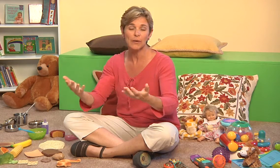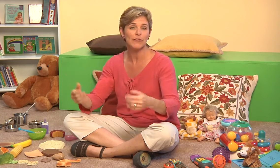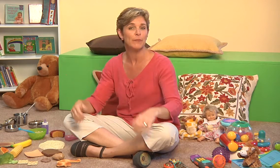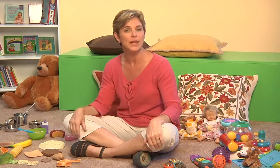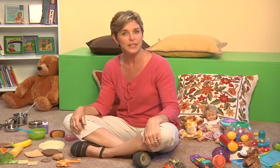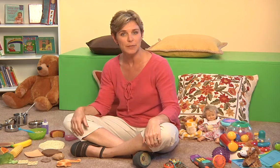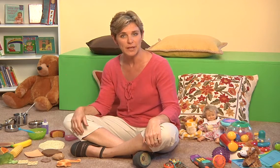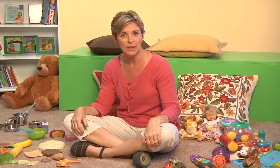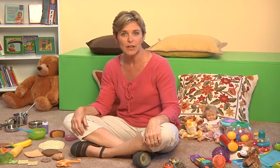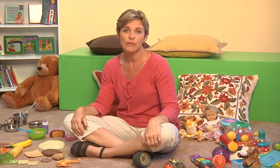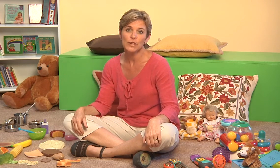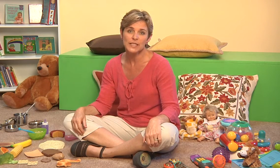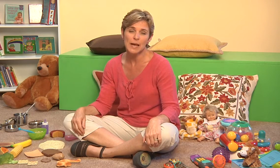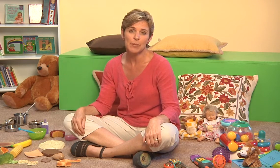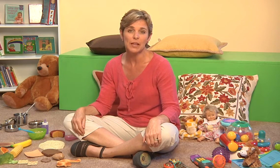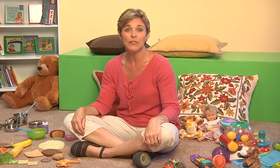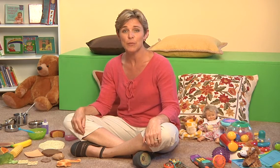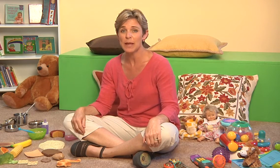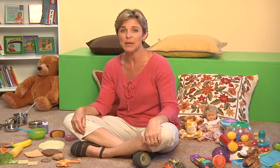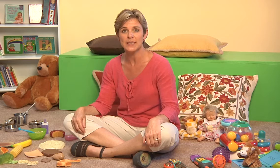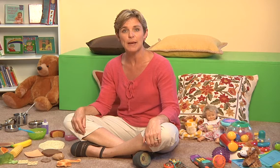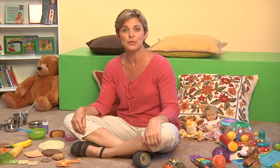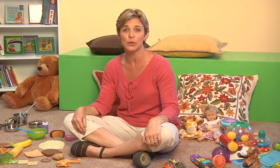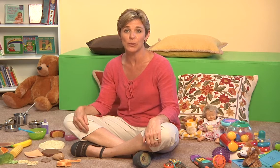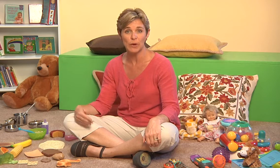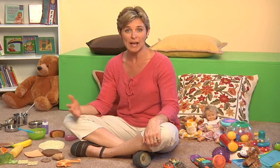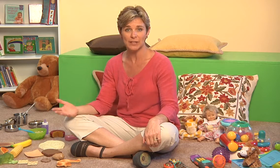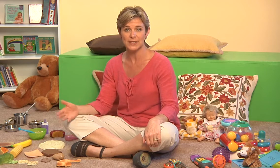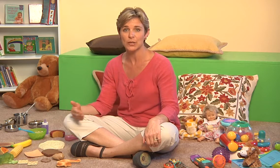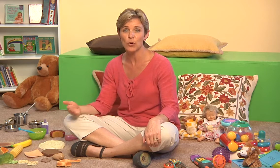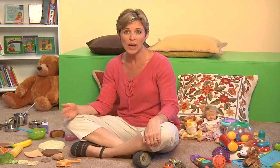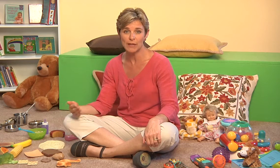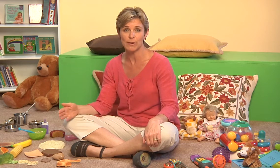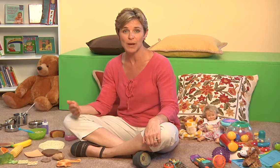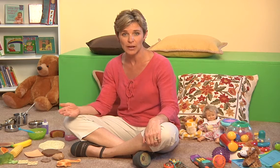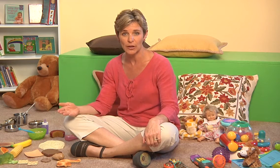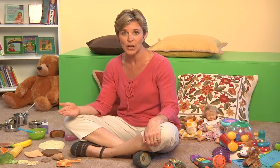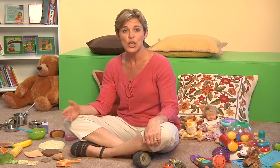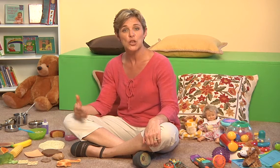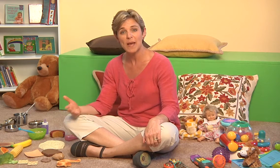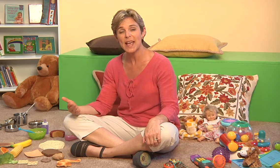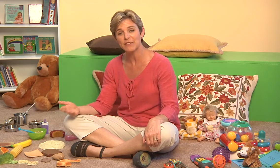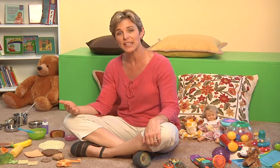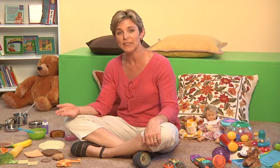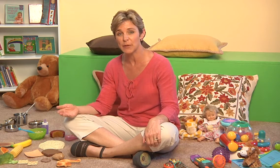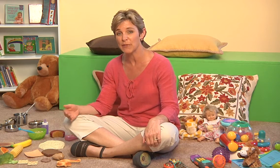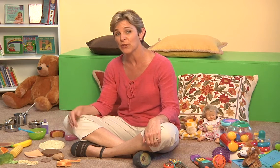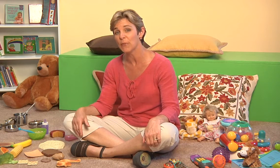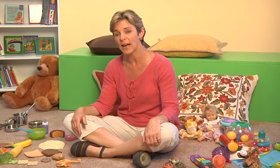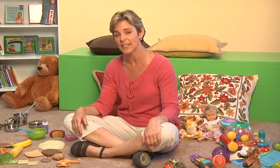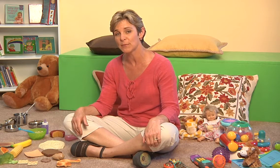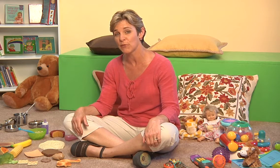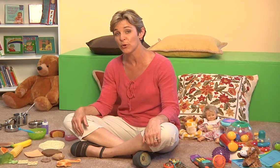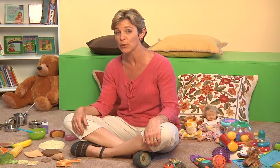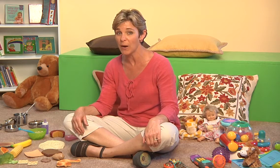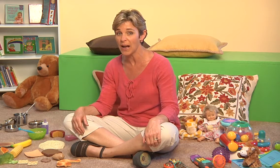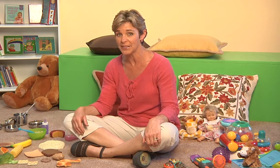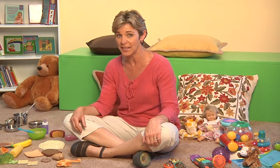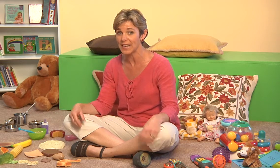from meal to meal. For example, if your baby is absolutely ravenous and crying from hunger, you may have to give them a few bites before you pause and ask